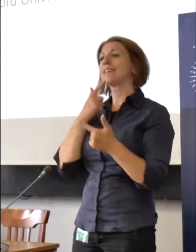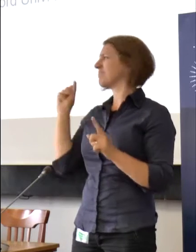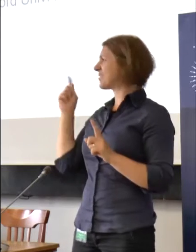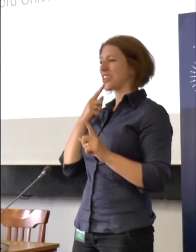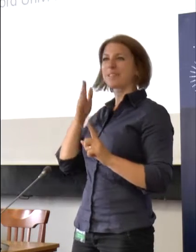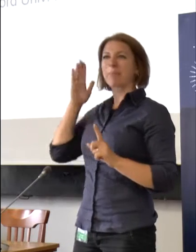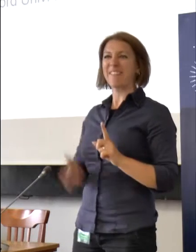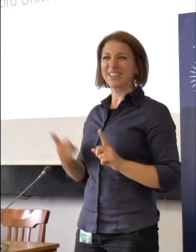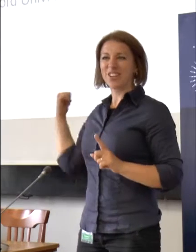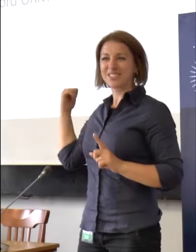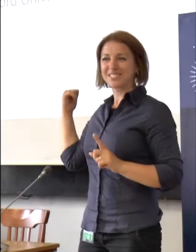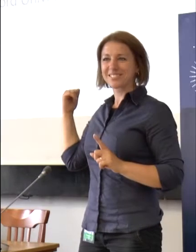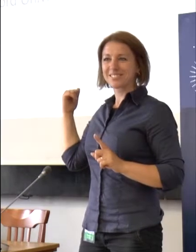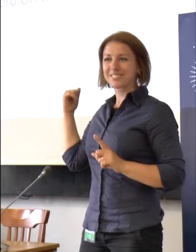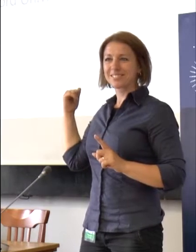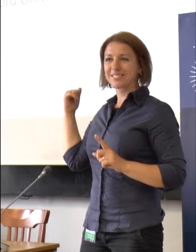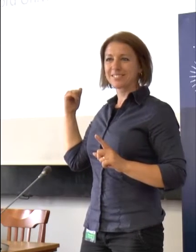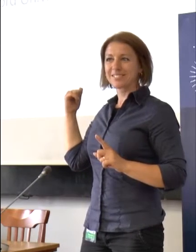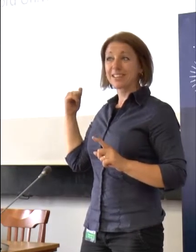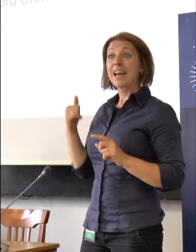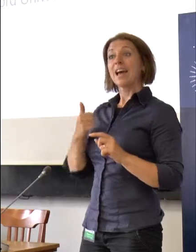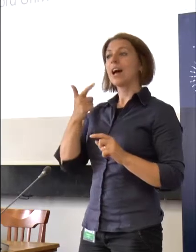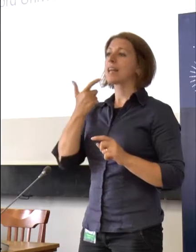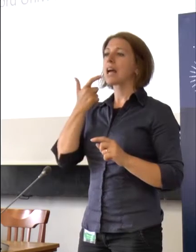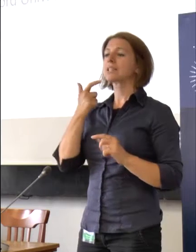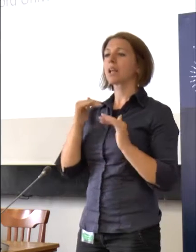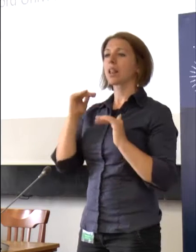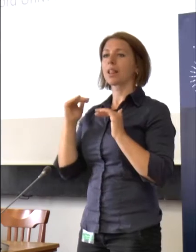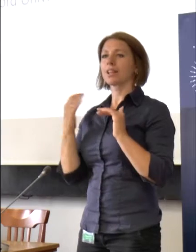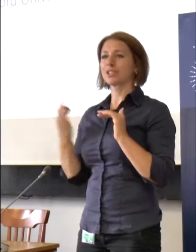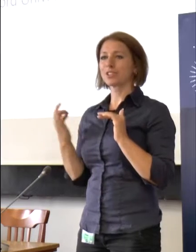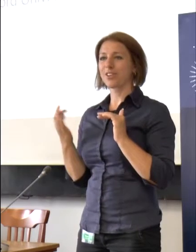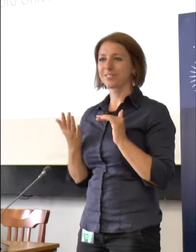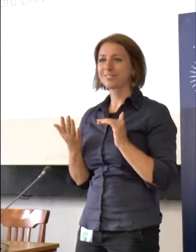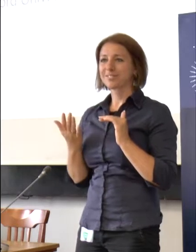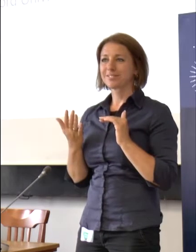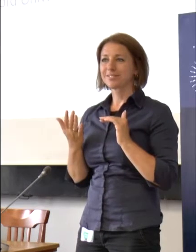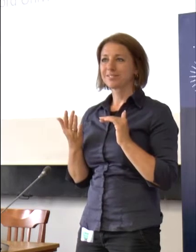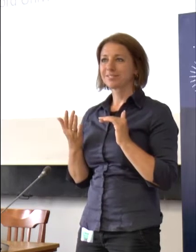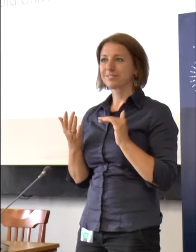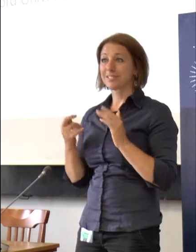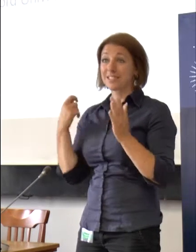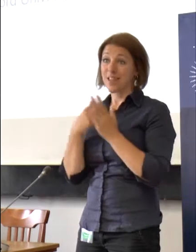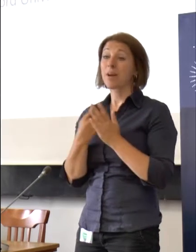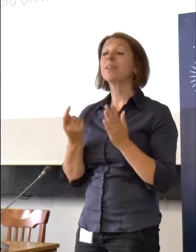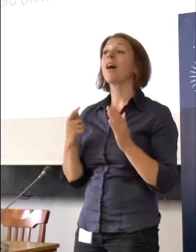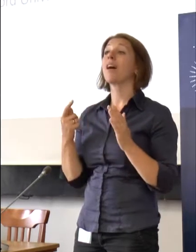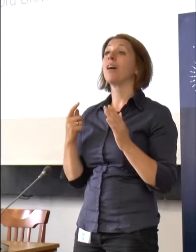this movement. And the victims are, of course, our languages. But these people, Philip van Parijs and